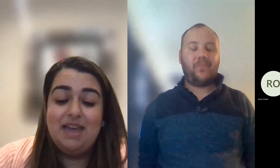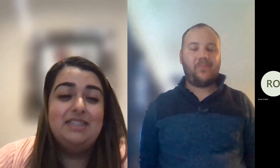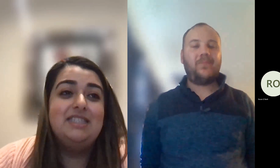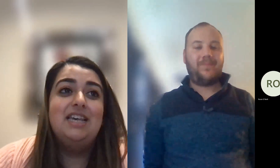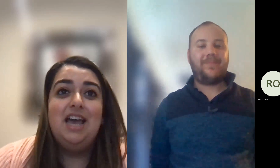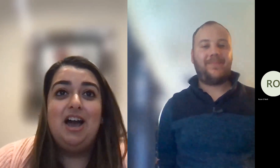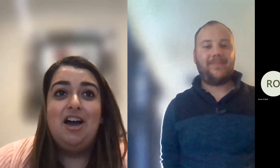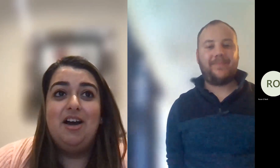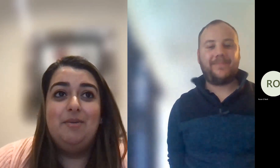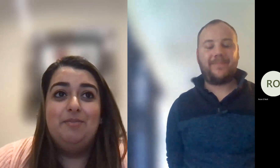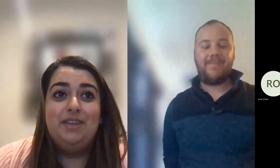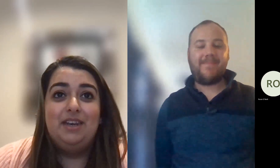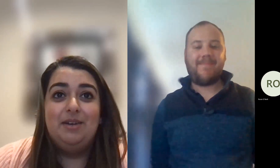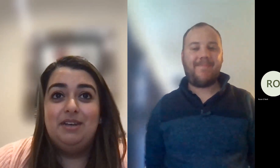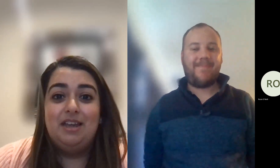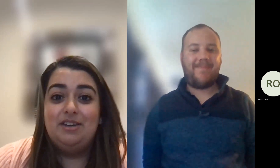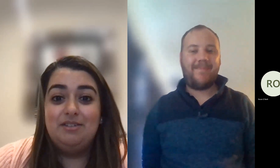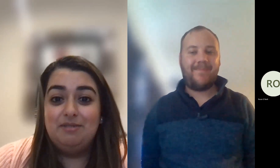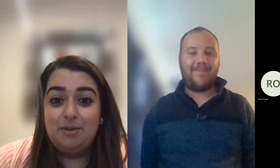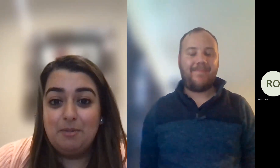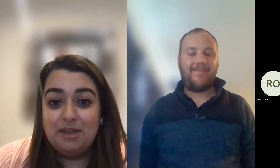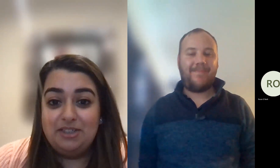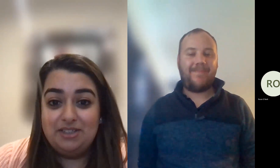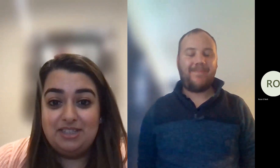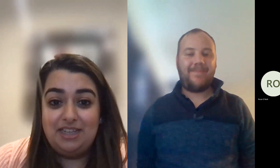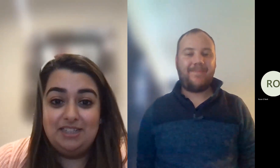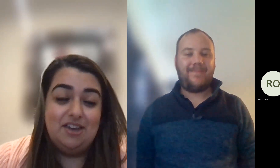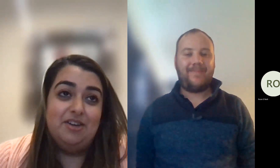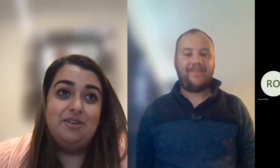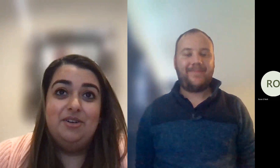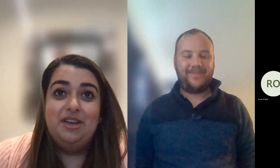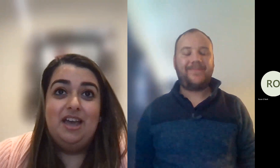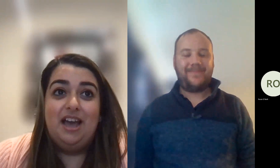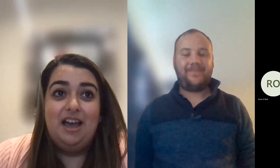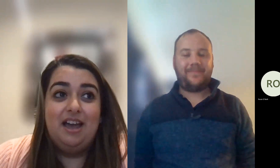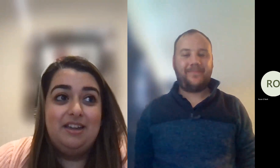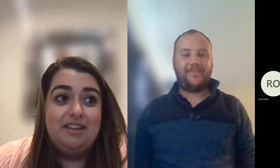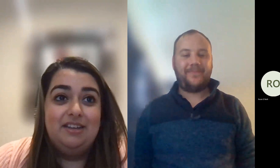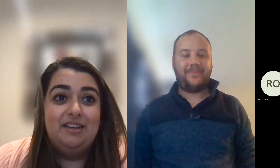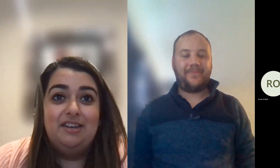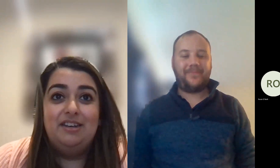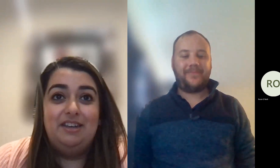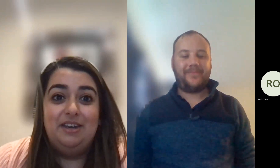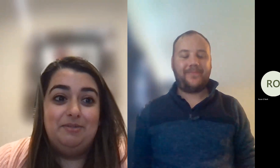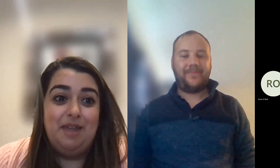has their meds, and no emergencies, no